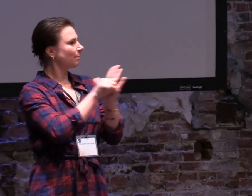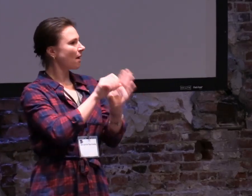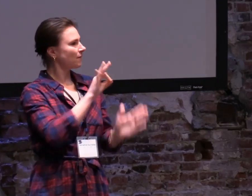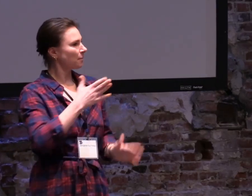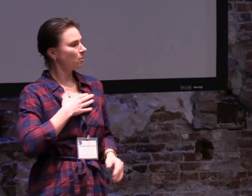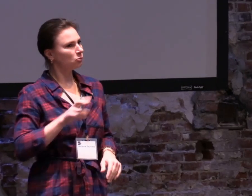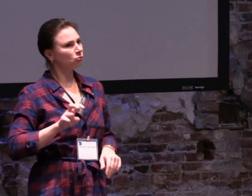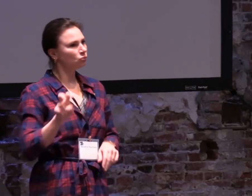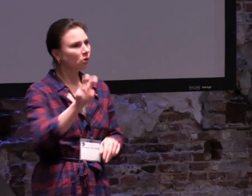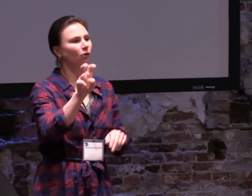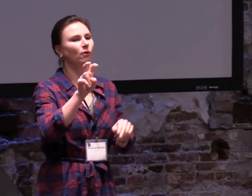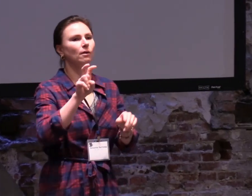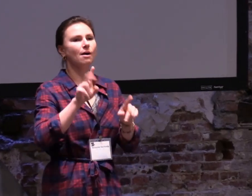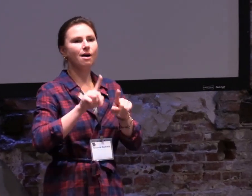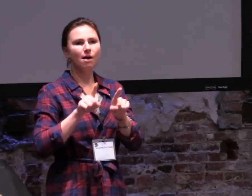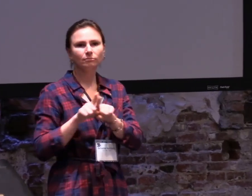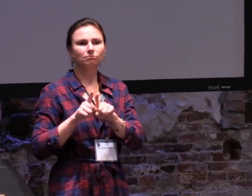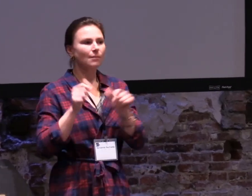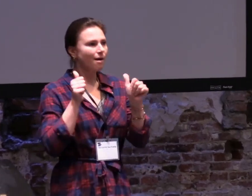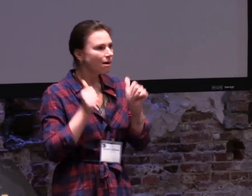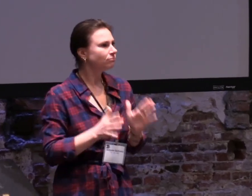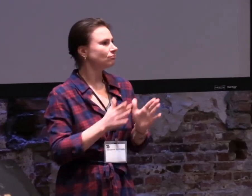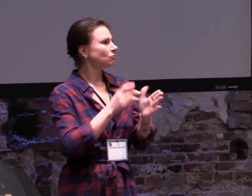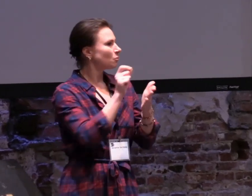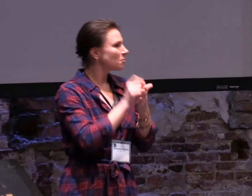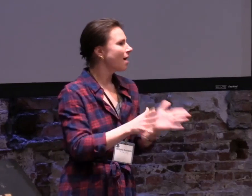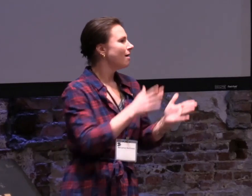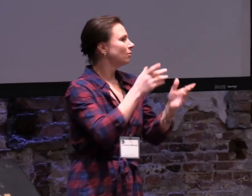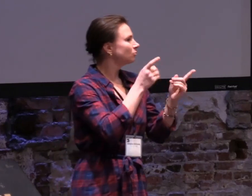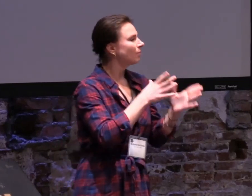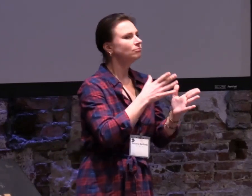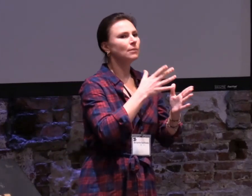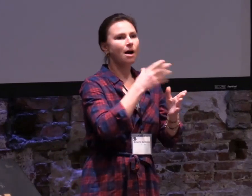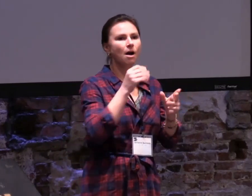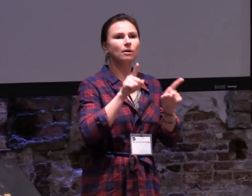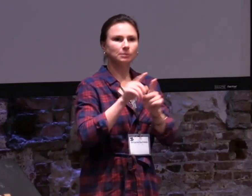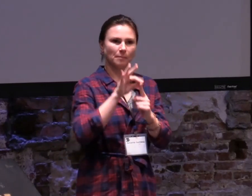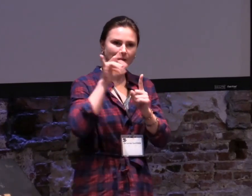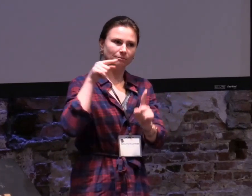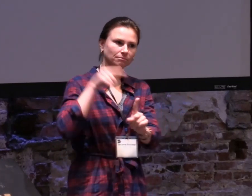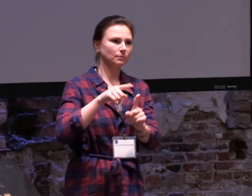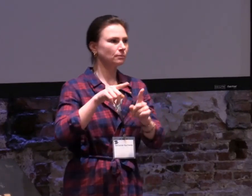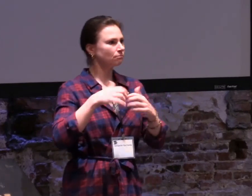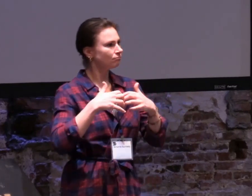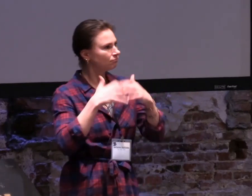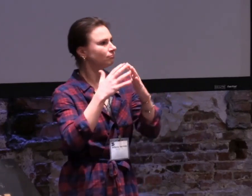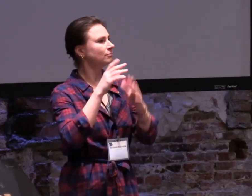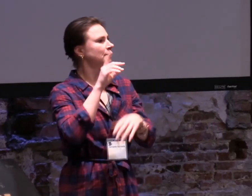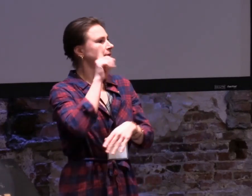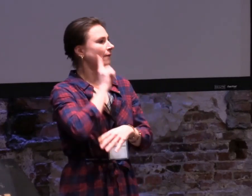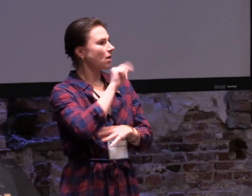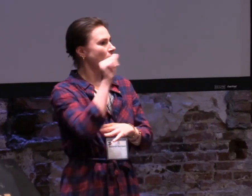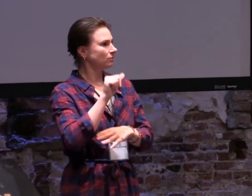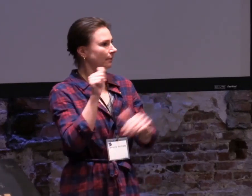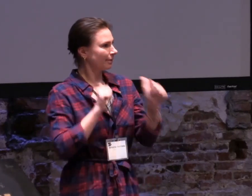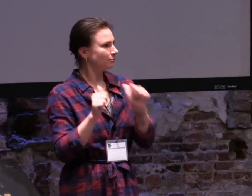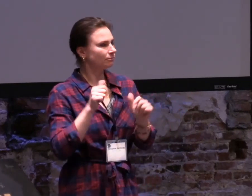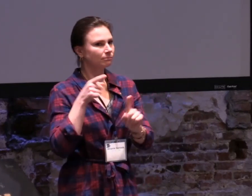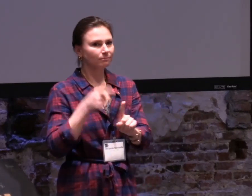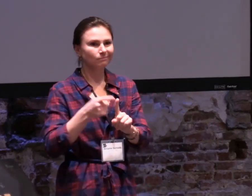book, but also it signifies my journey as an actress, writer, producer, playwright, etc. It